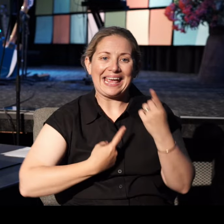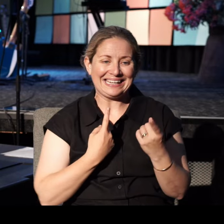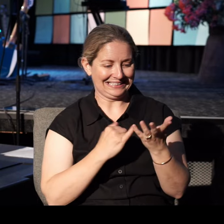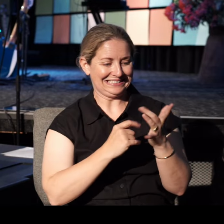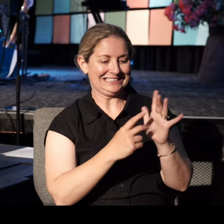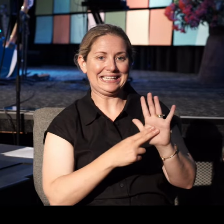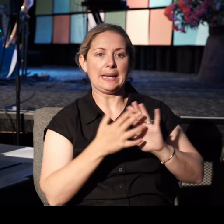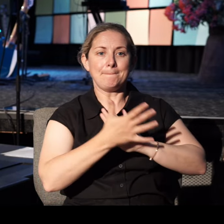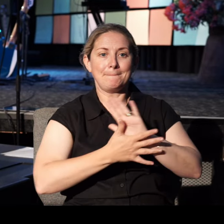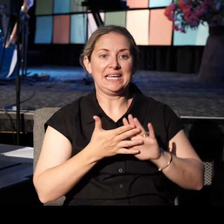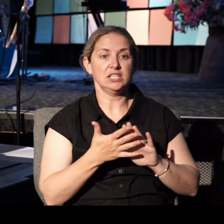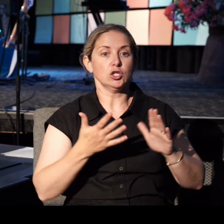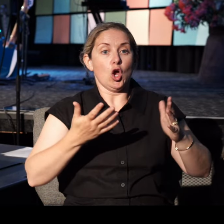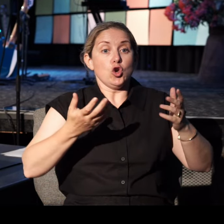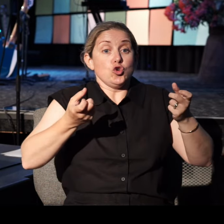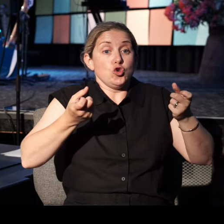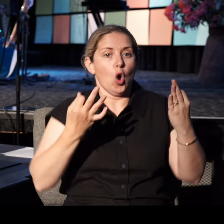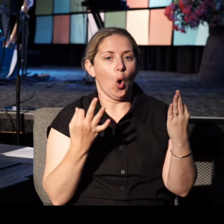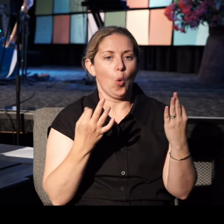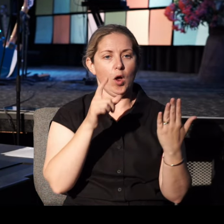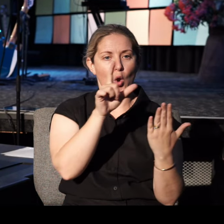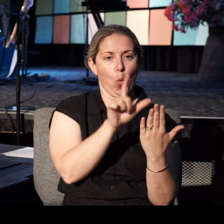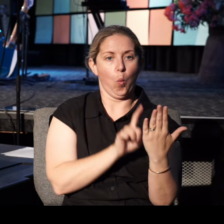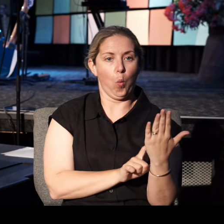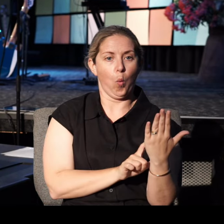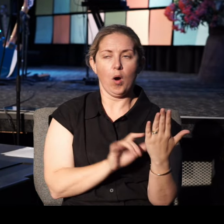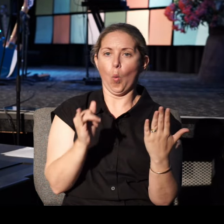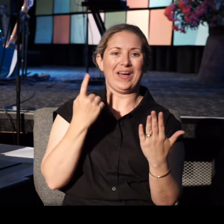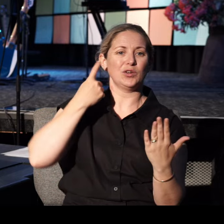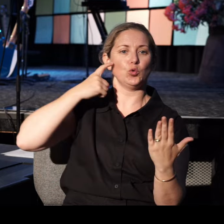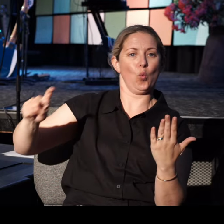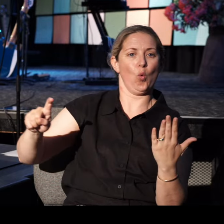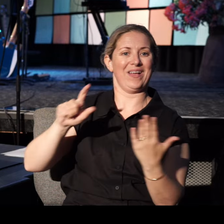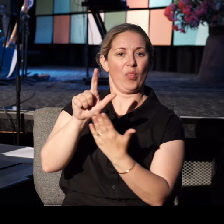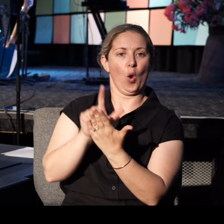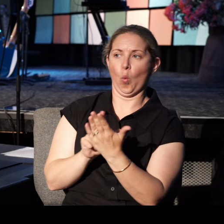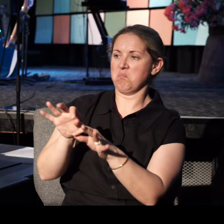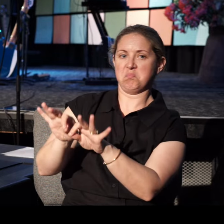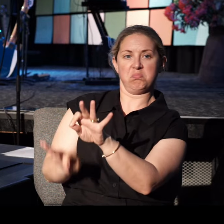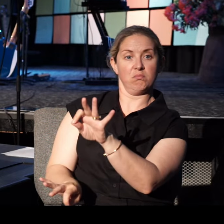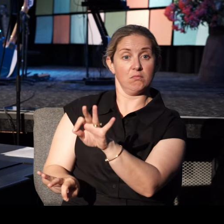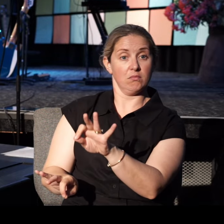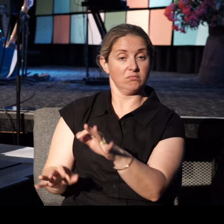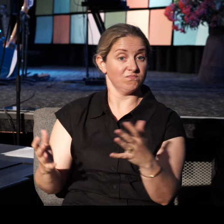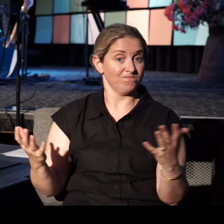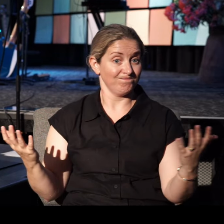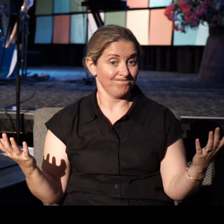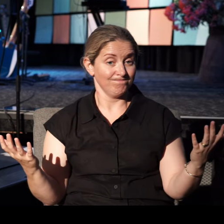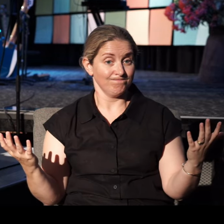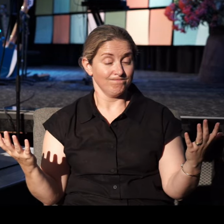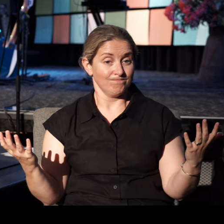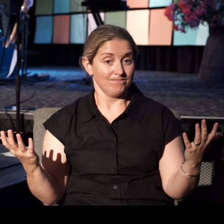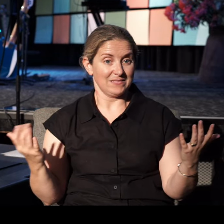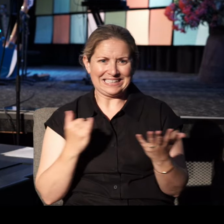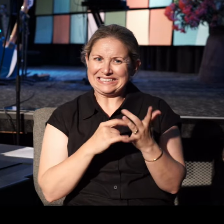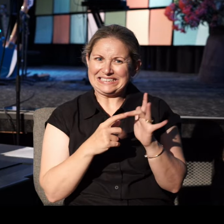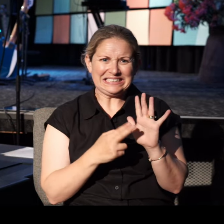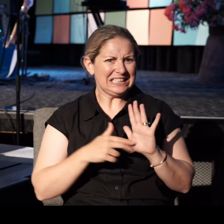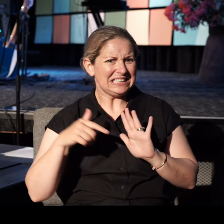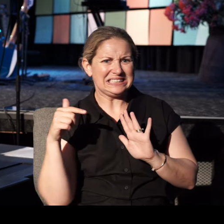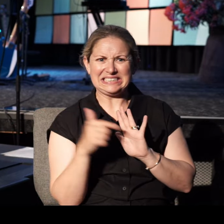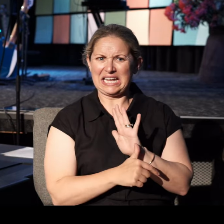is that sin is not just breaking a law, though it will do that, but sin is deeper